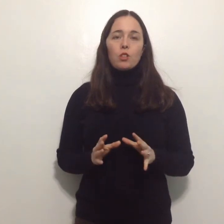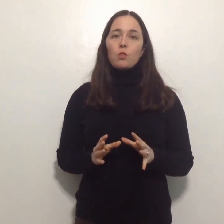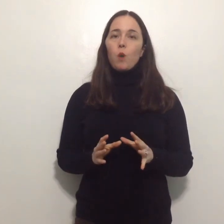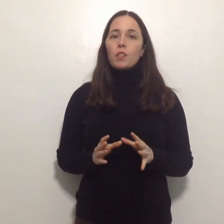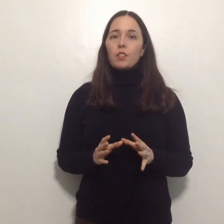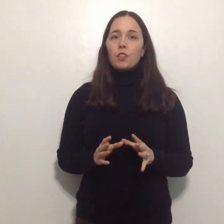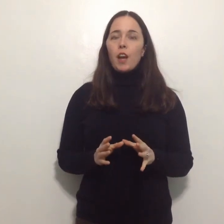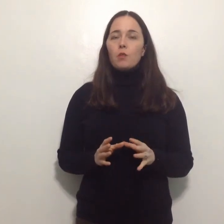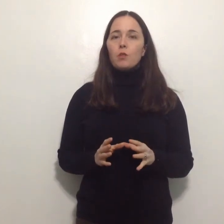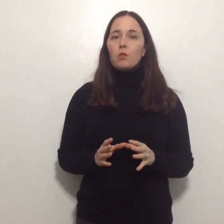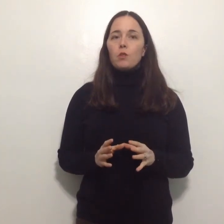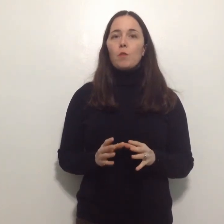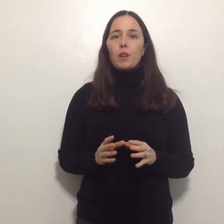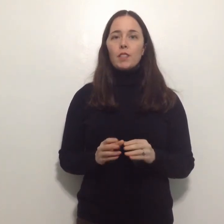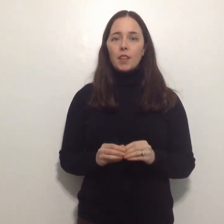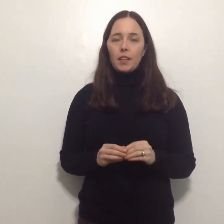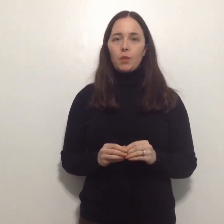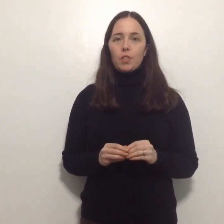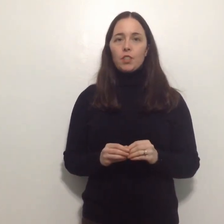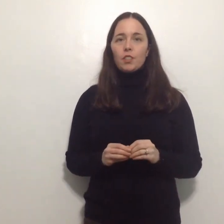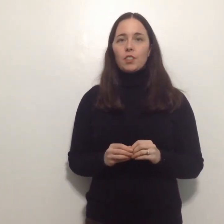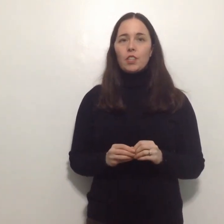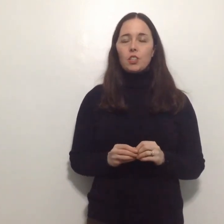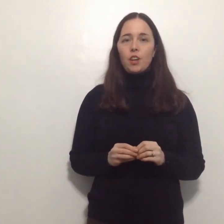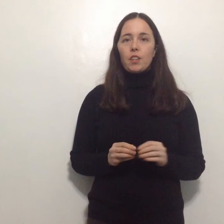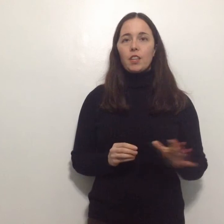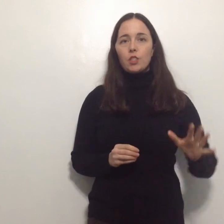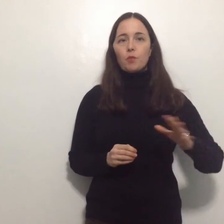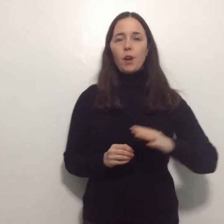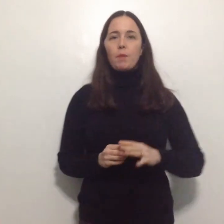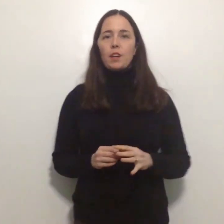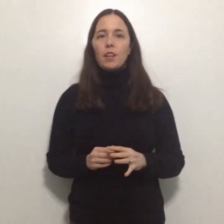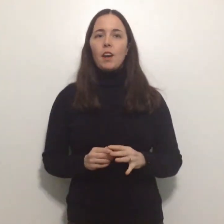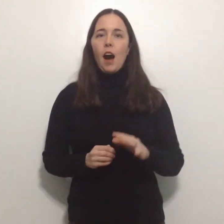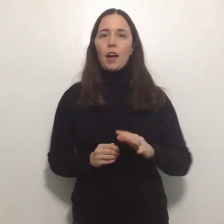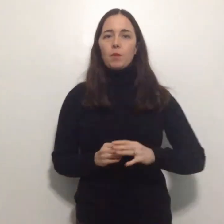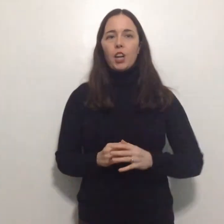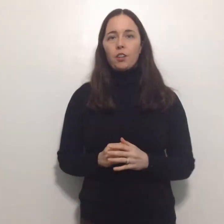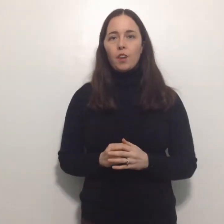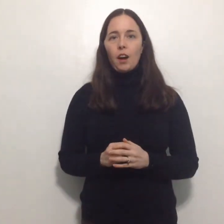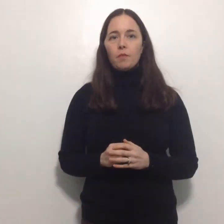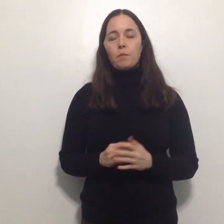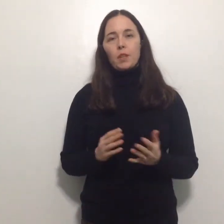choristers wanted to learn how to use American Sign Language to teach the kids in their primary. I am a child of God, because that's